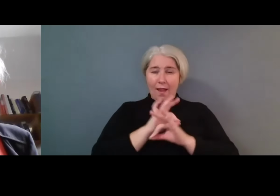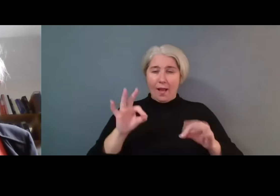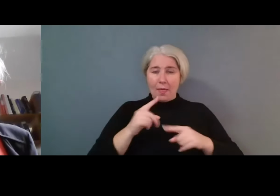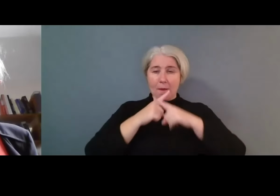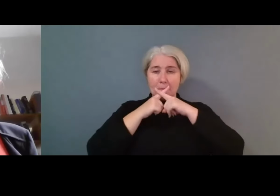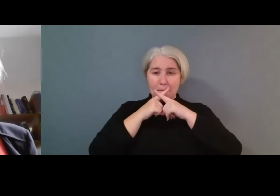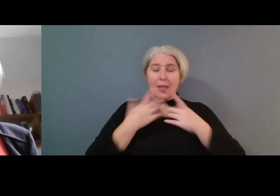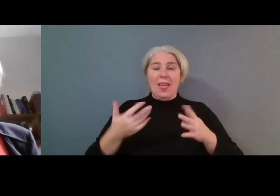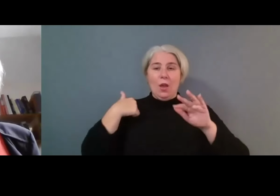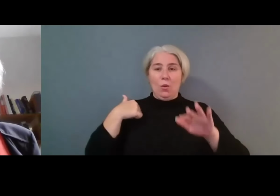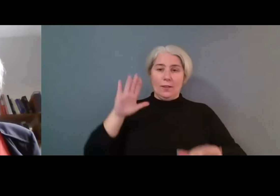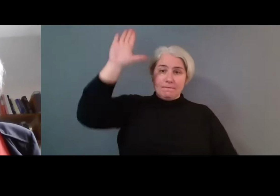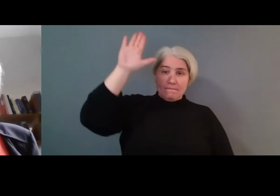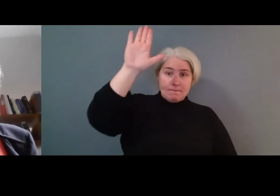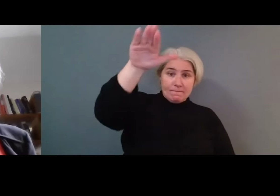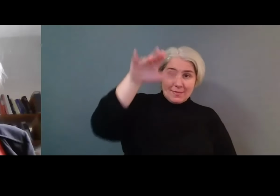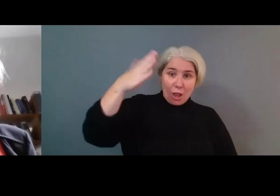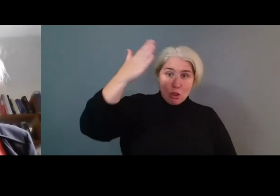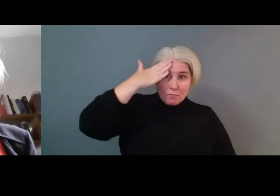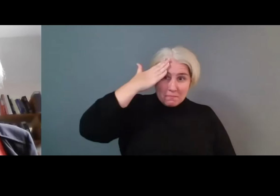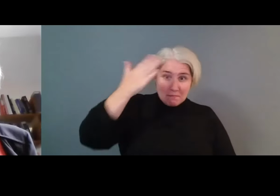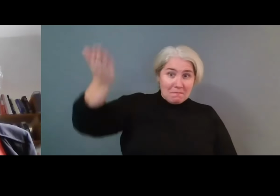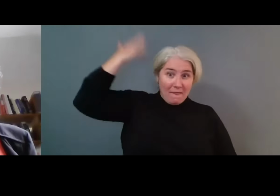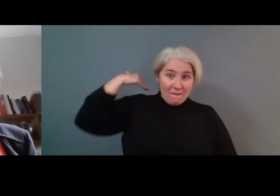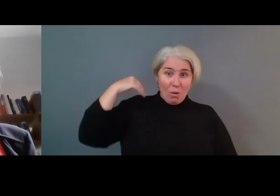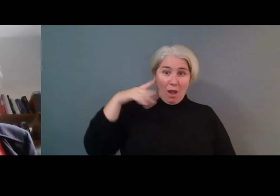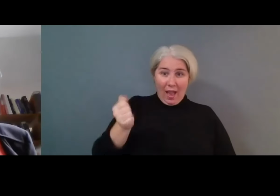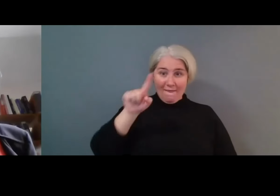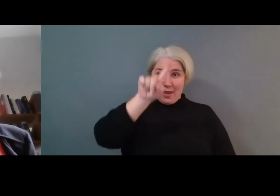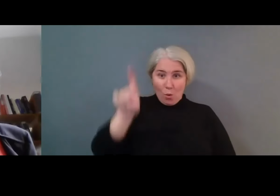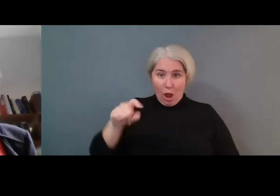procedure. So during my time at the committee, we had